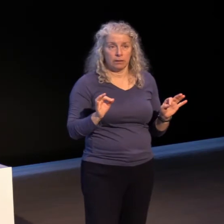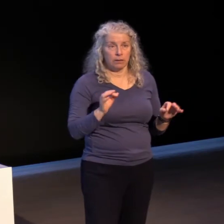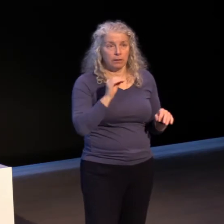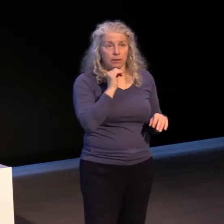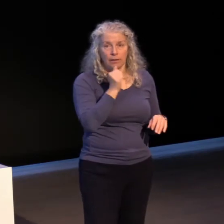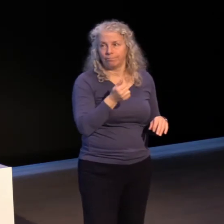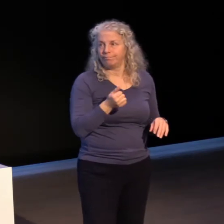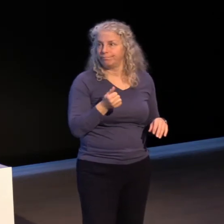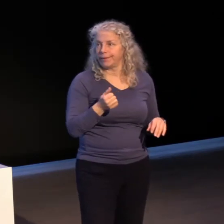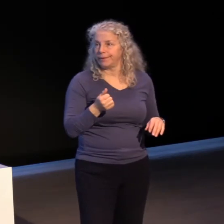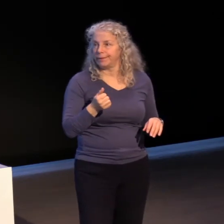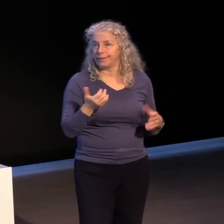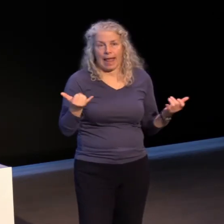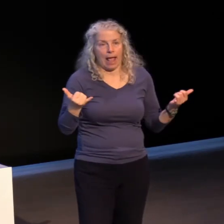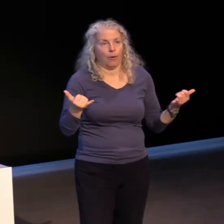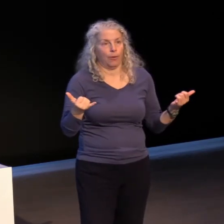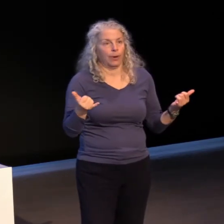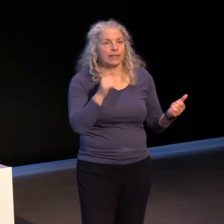in